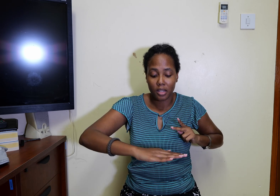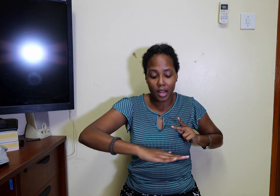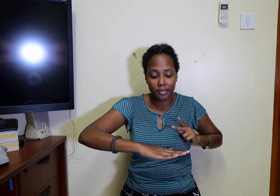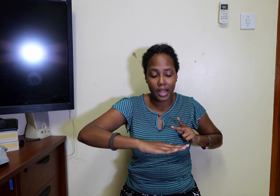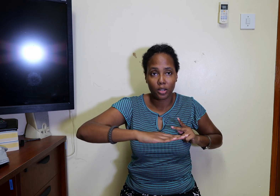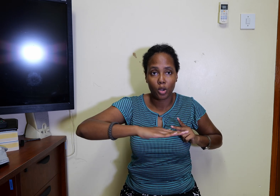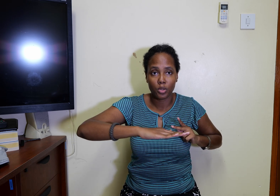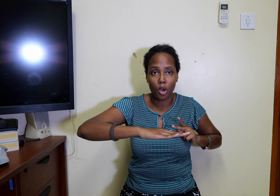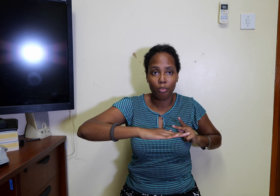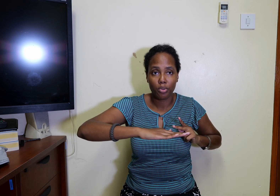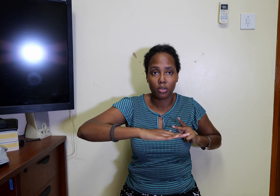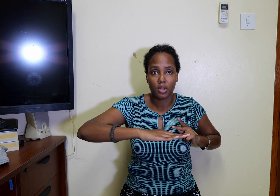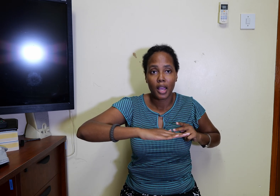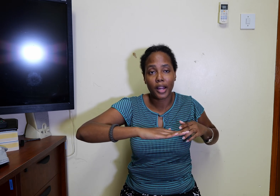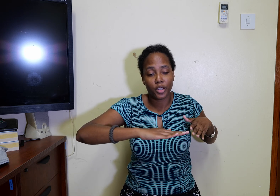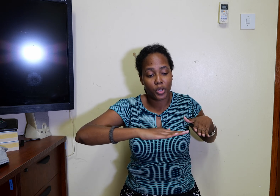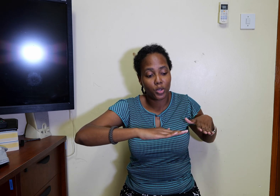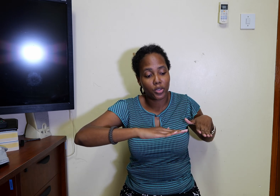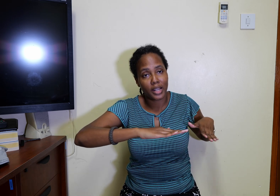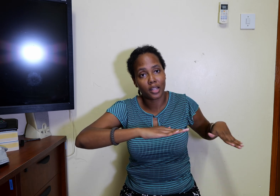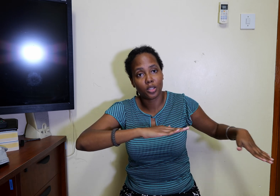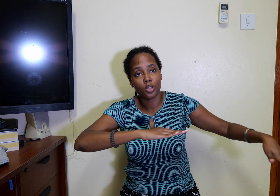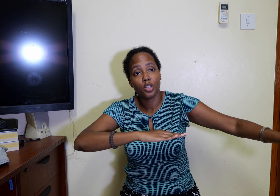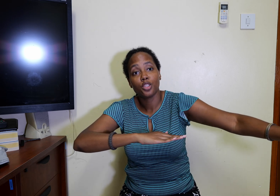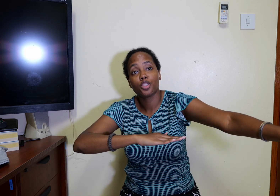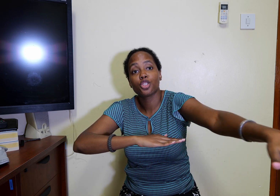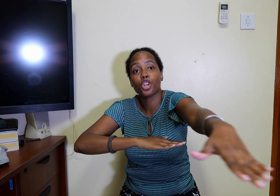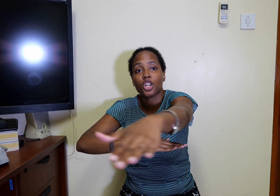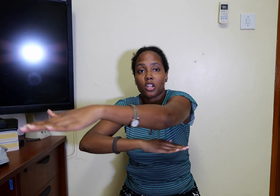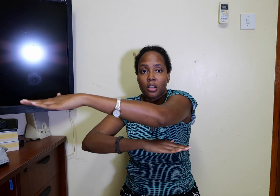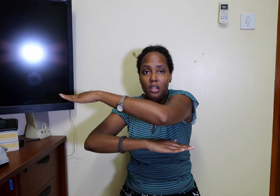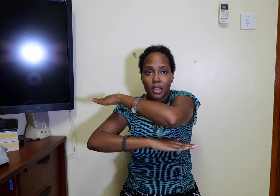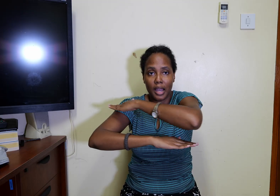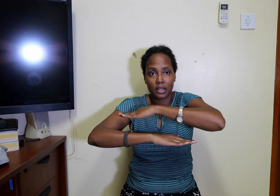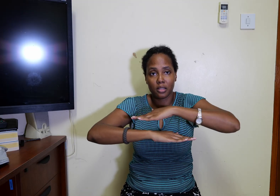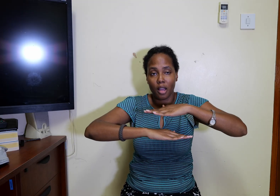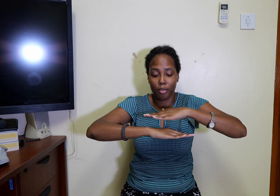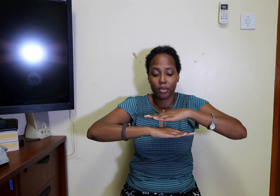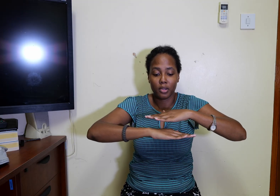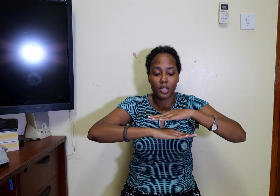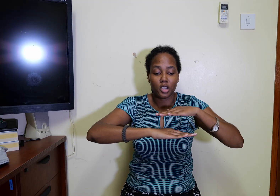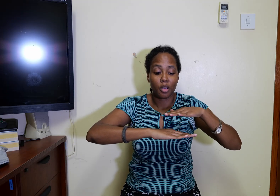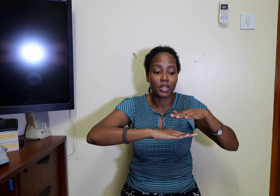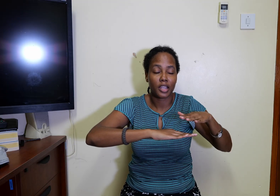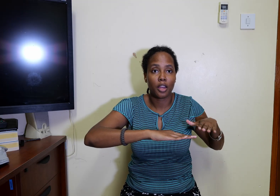the left hand comes up and you're going to use your right hand to circle and stop. So it's almost like a gathering